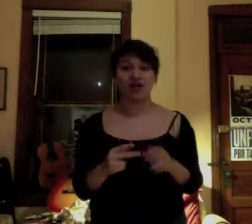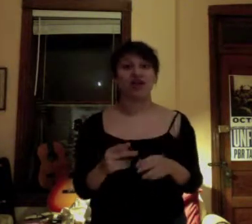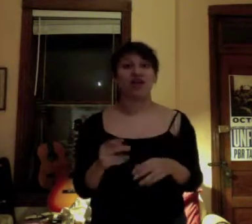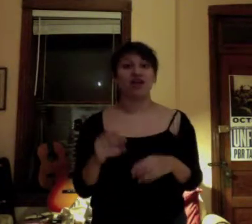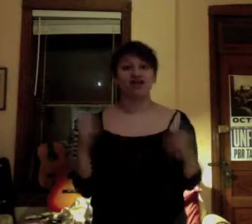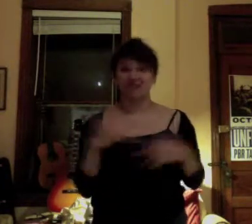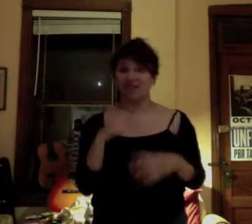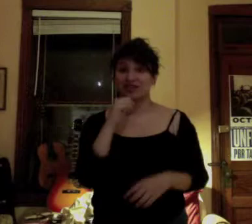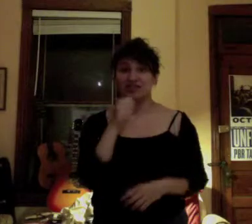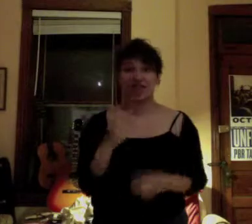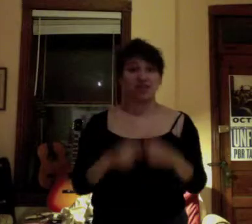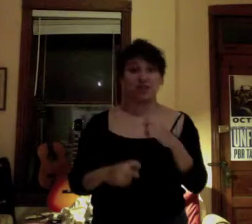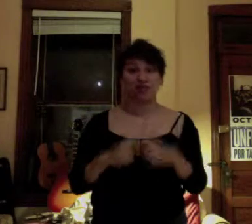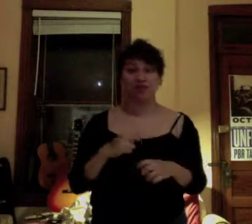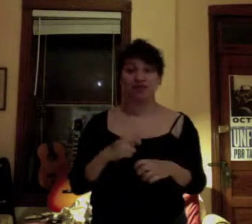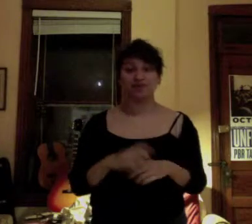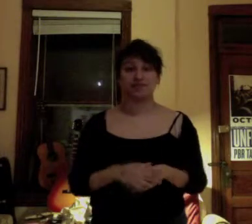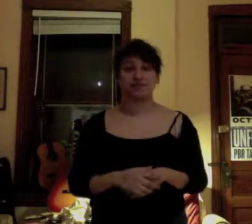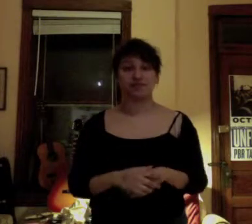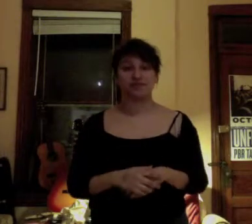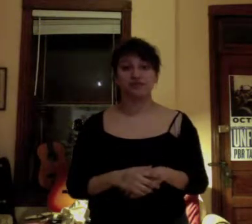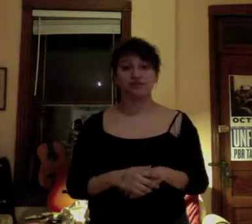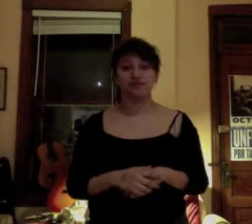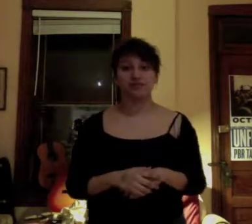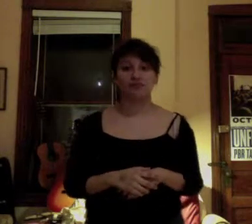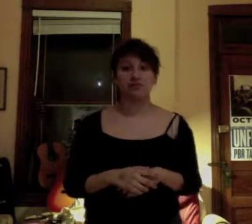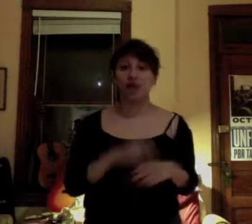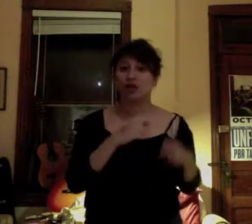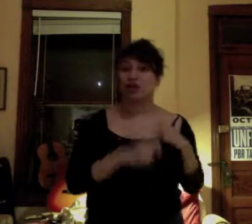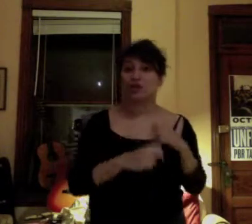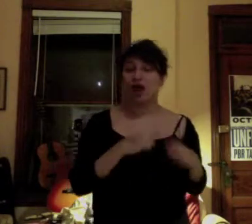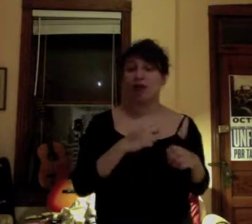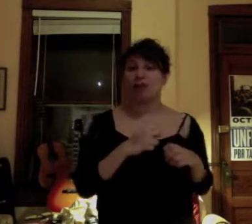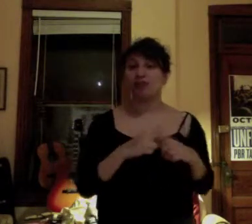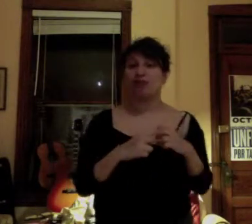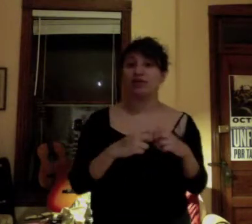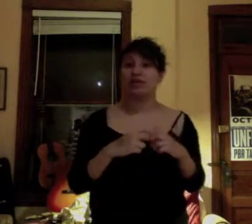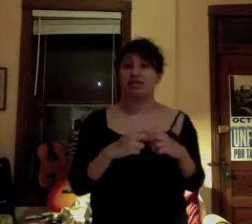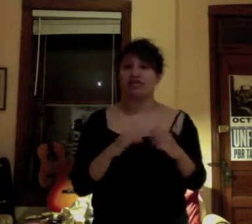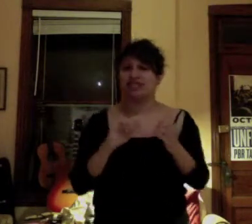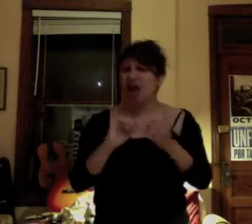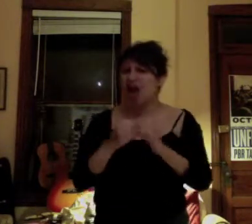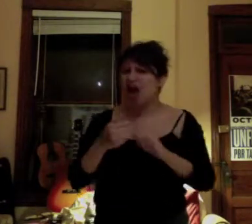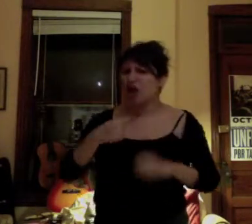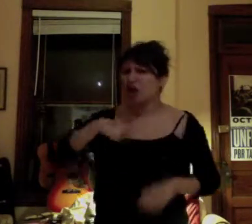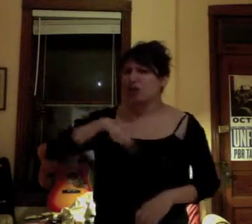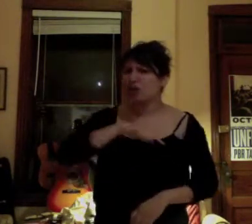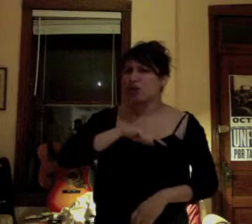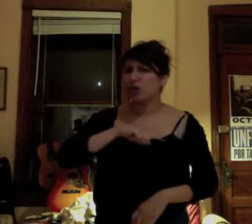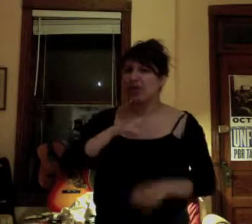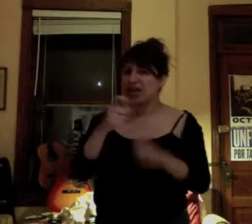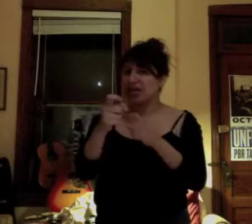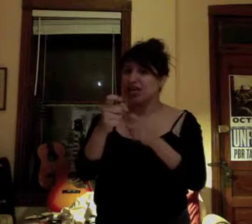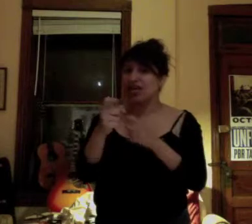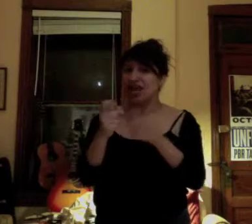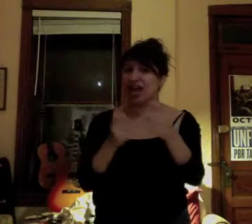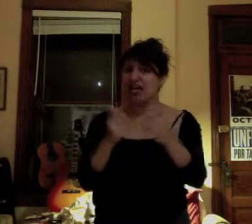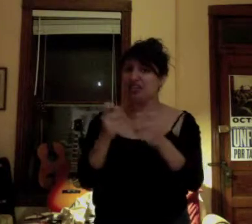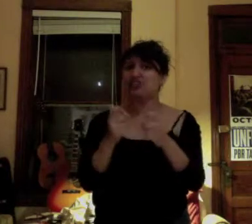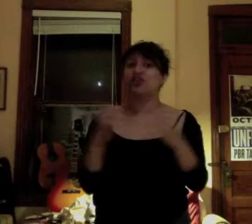with the fear is what determines how we live our lives. Although we can't eliminate fear, we can view it differently